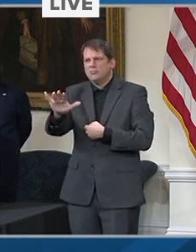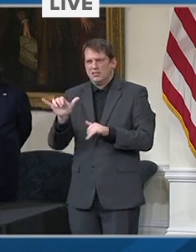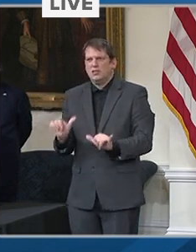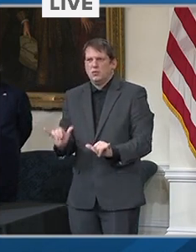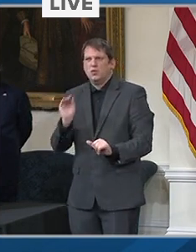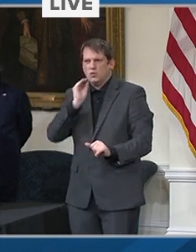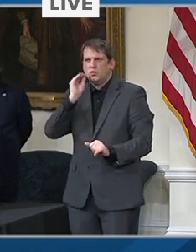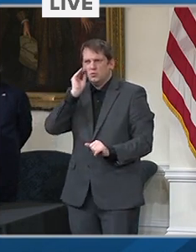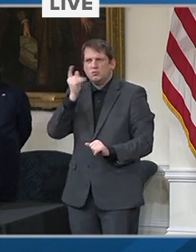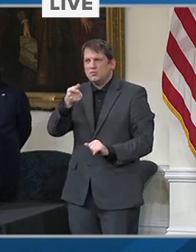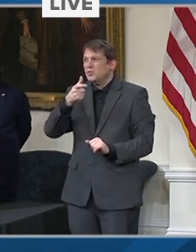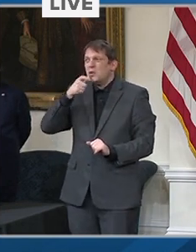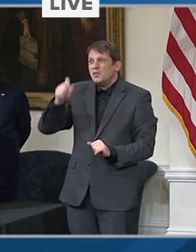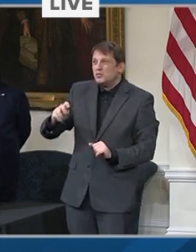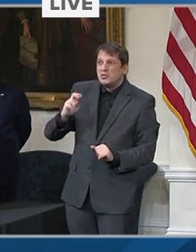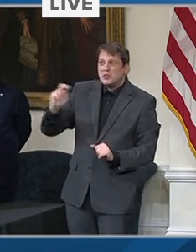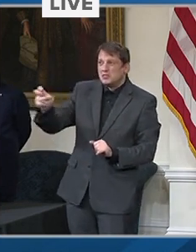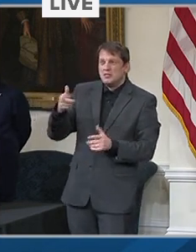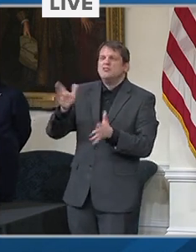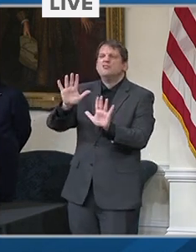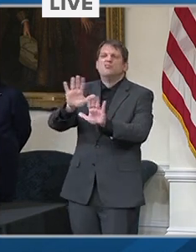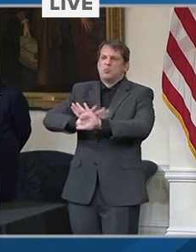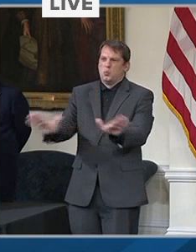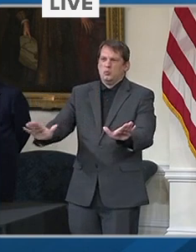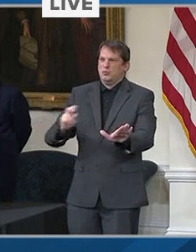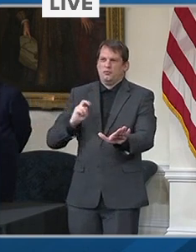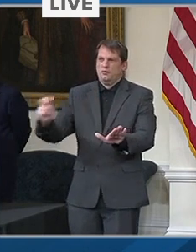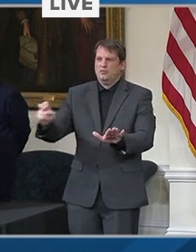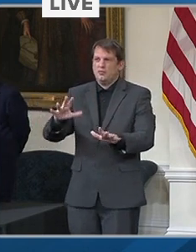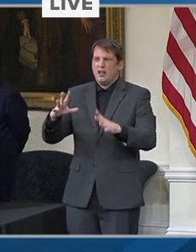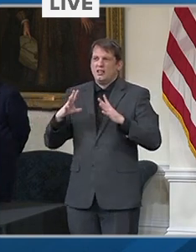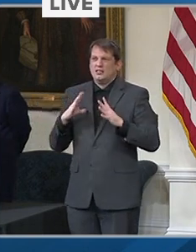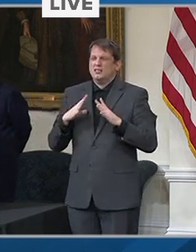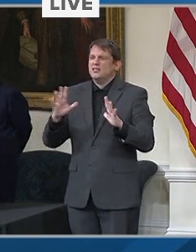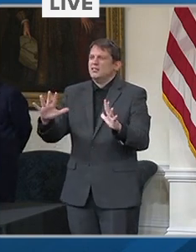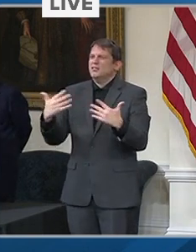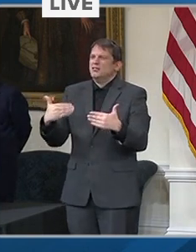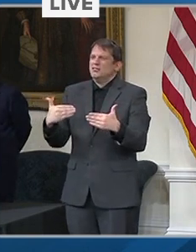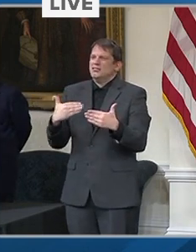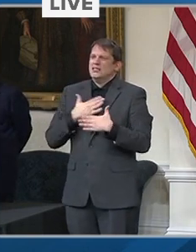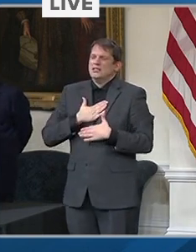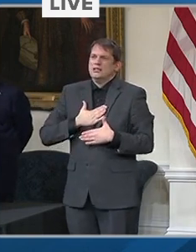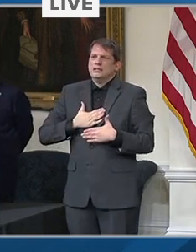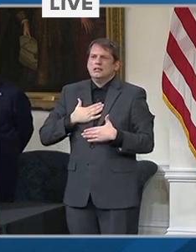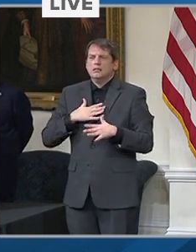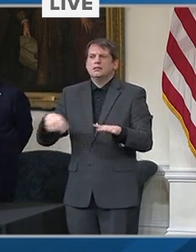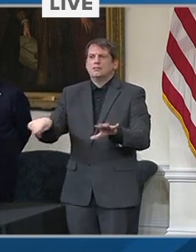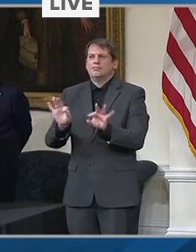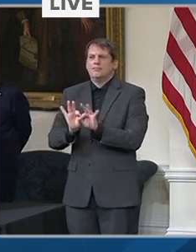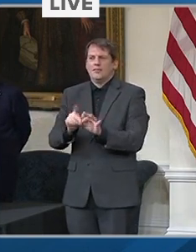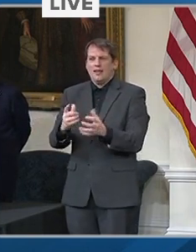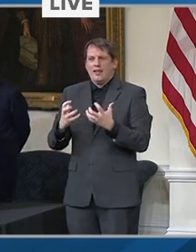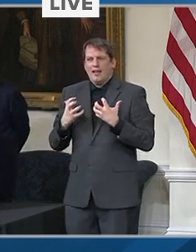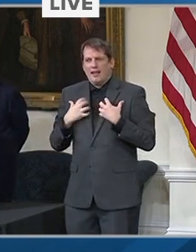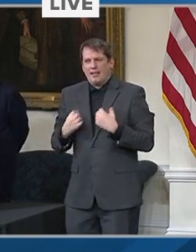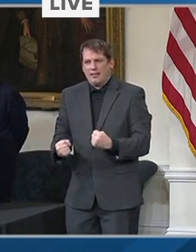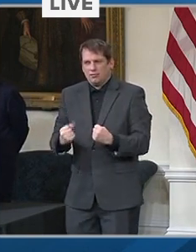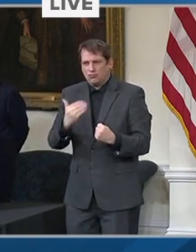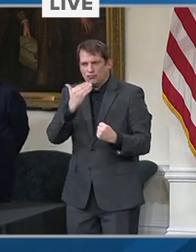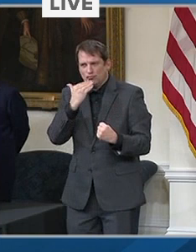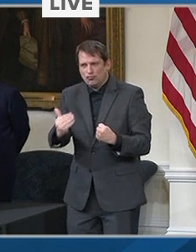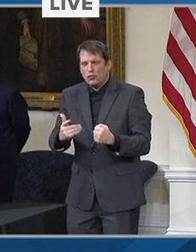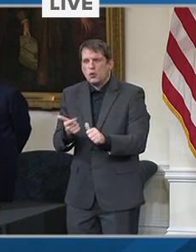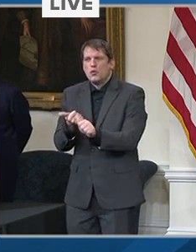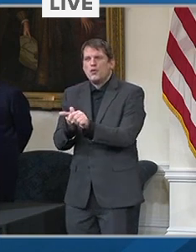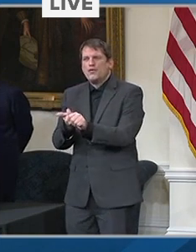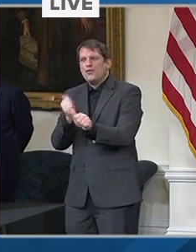have to travel, please don't. This holiday season, please give the gift of good health by avoiding non-essential travel to help stop the spread of